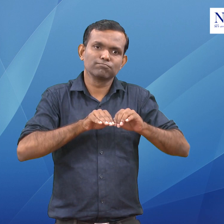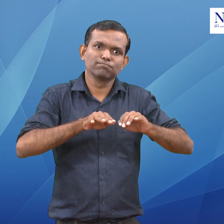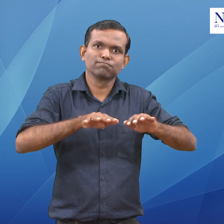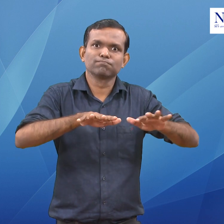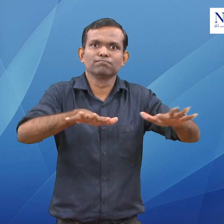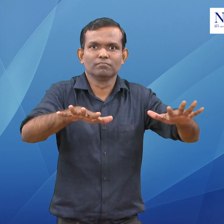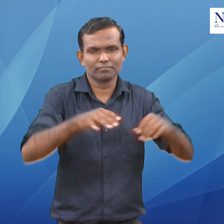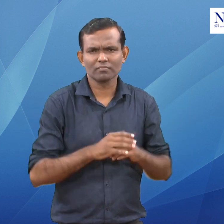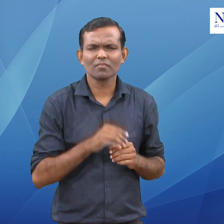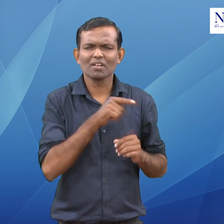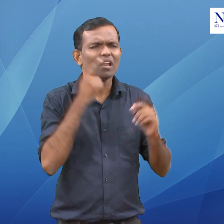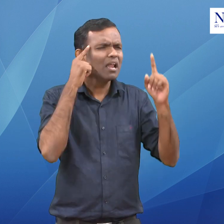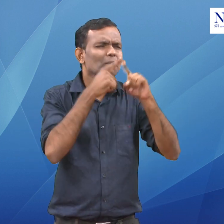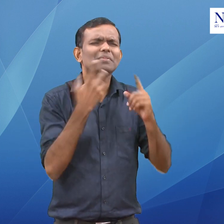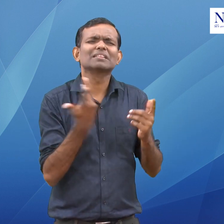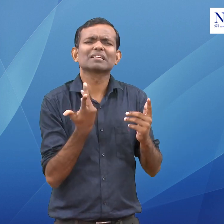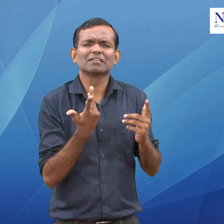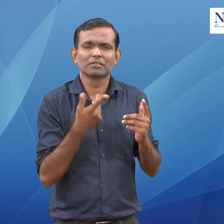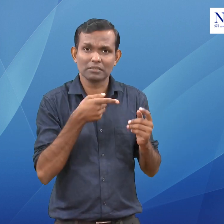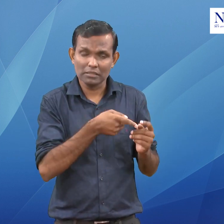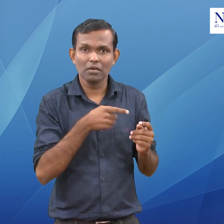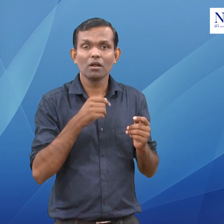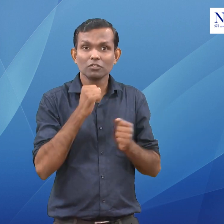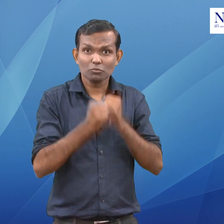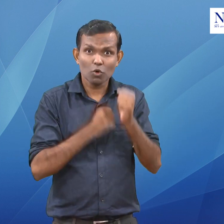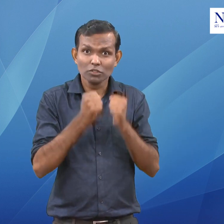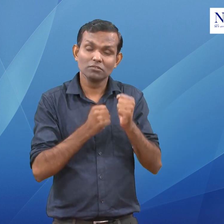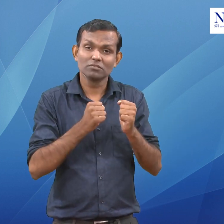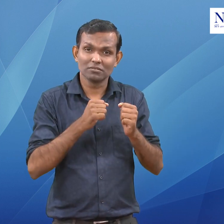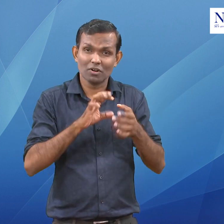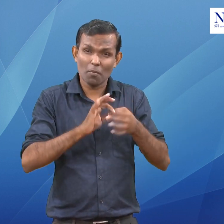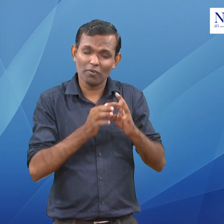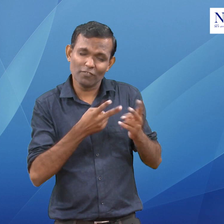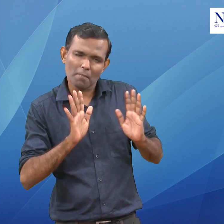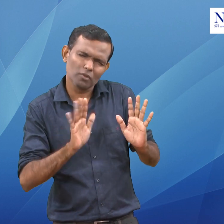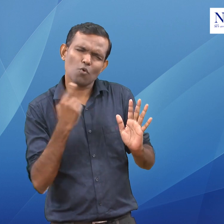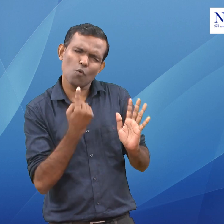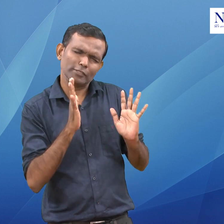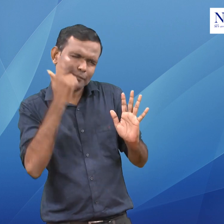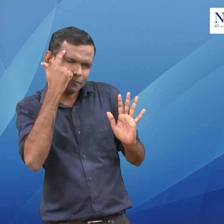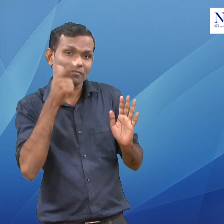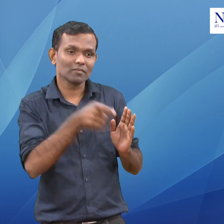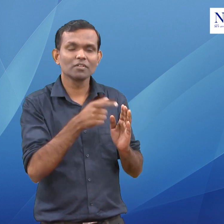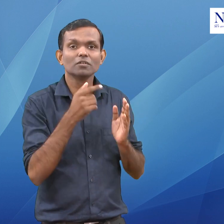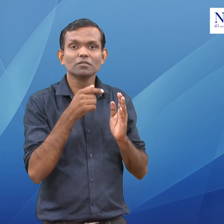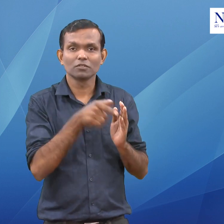Olympism and Olympic values. The Olympic Value Education Program (OVEP) was launched in India last year with